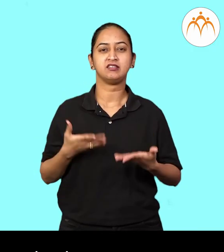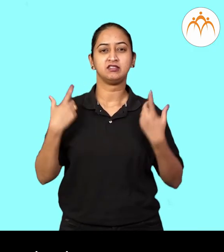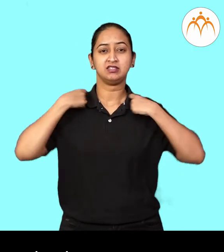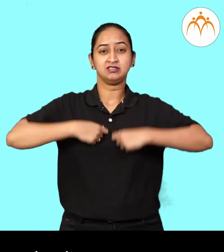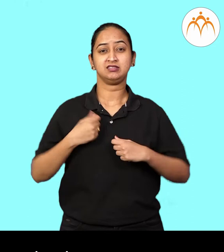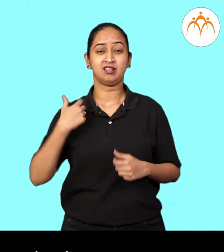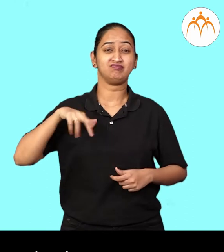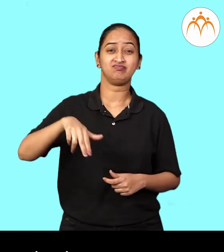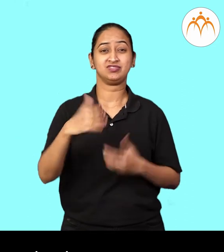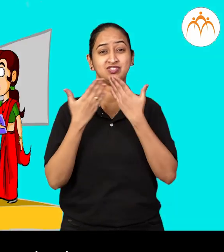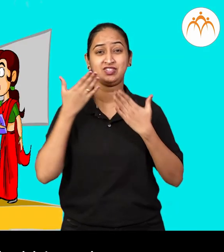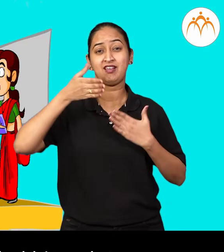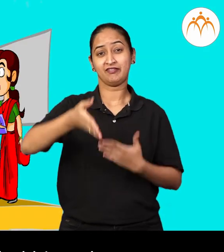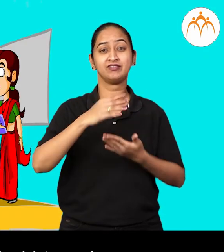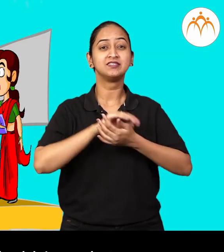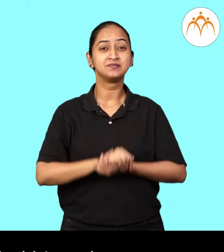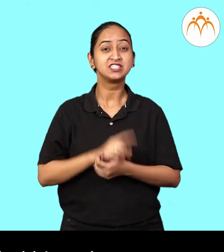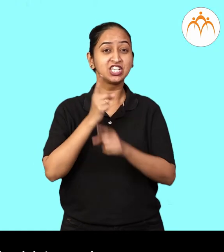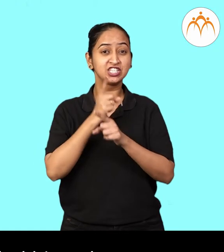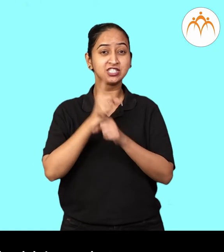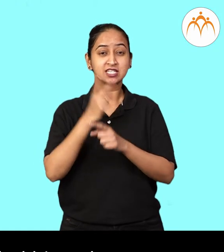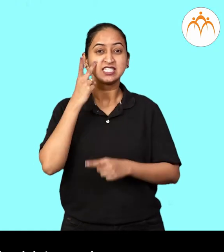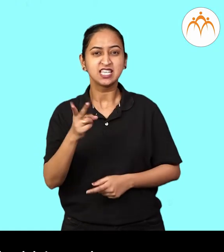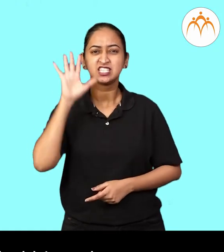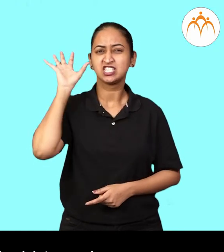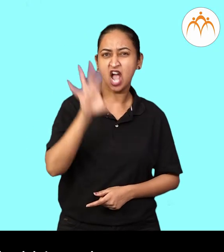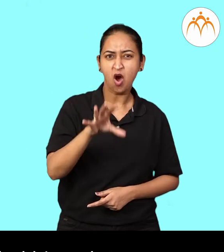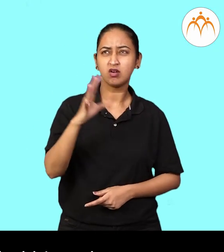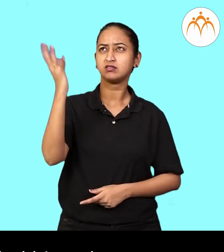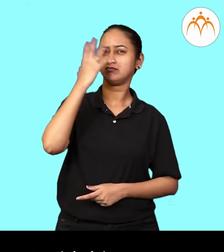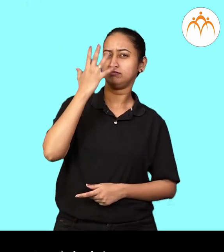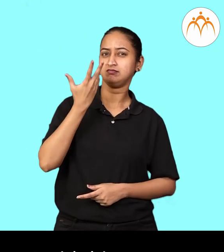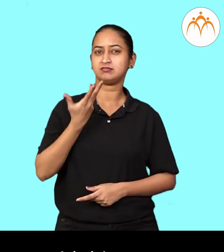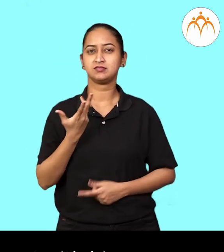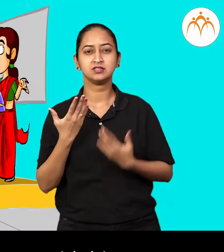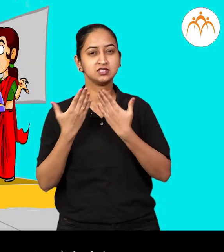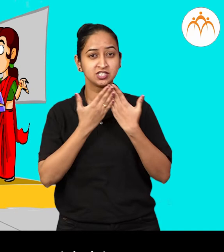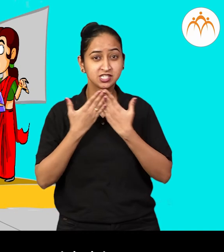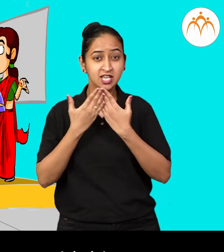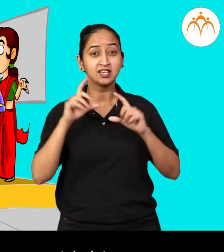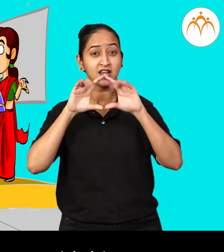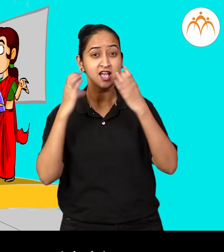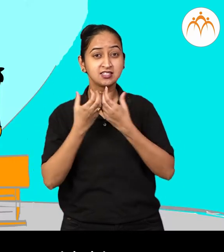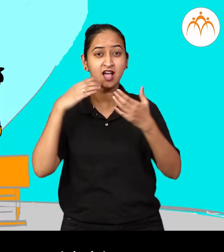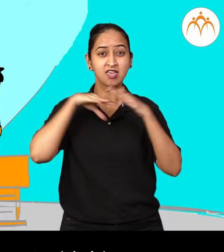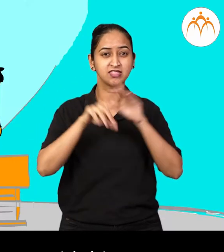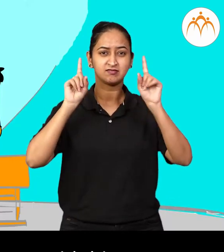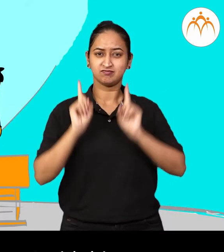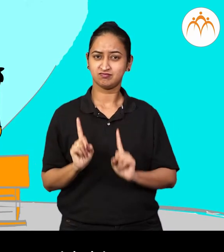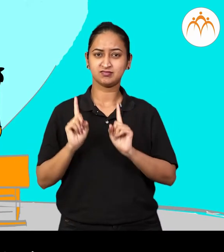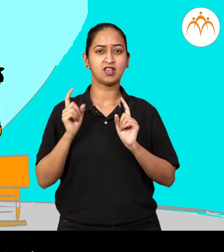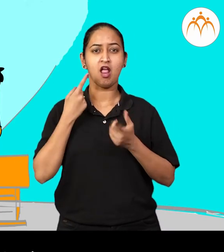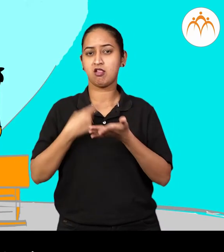taking a bath. The teacher scolded him a lot. No one in the class sat with him,